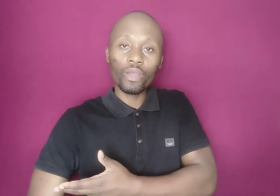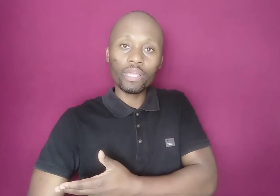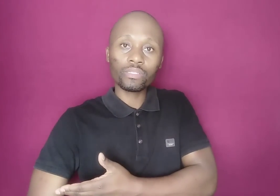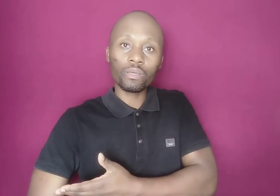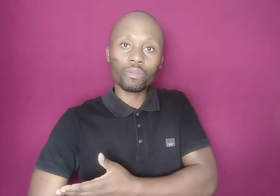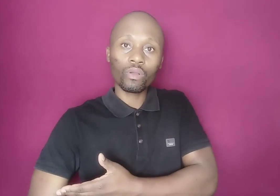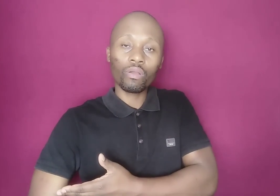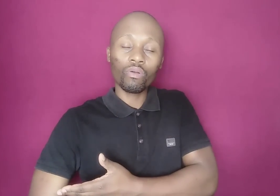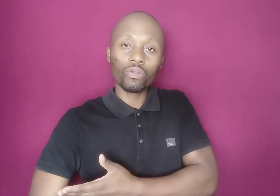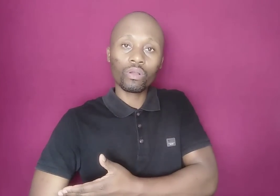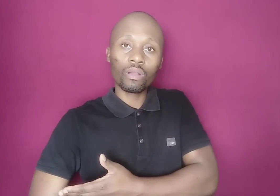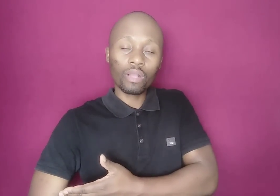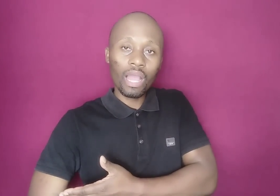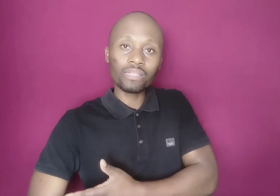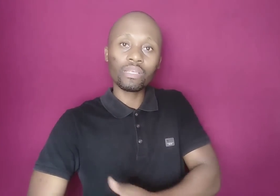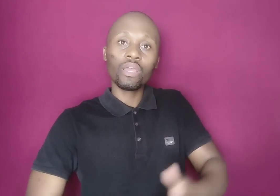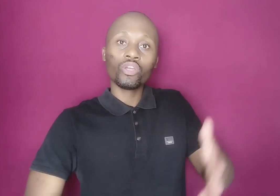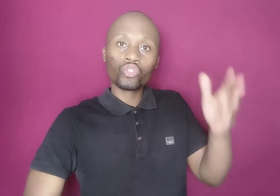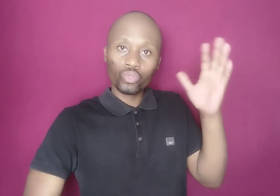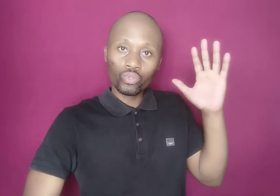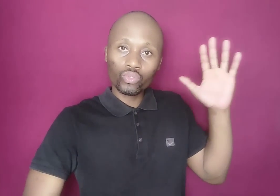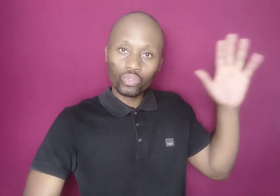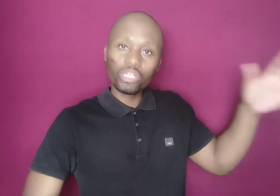G4S local cars to sleep